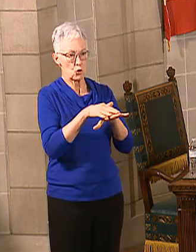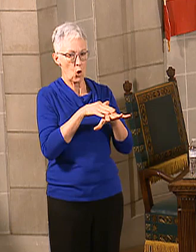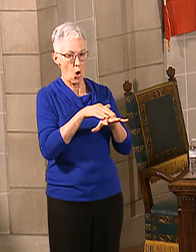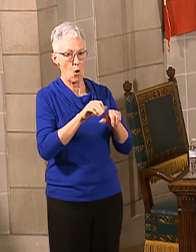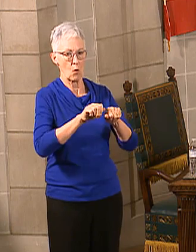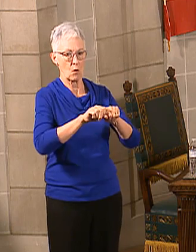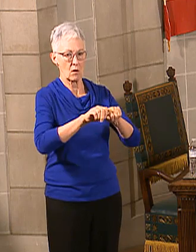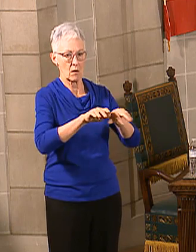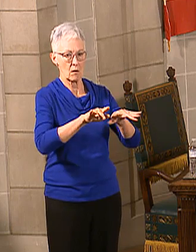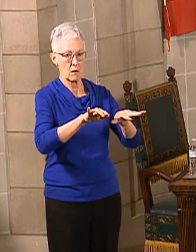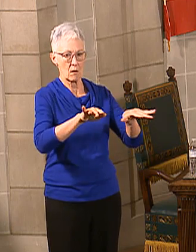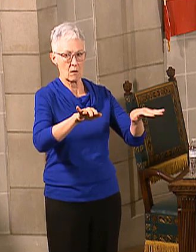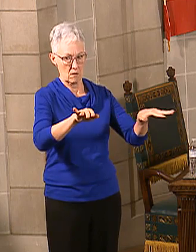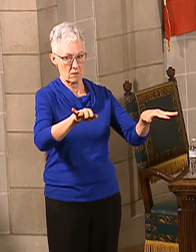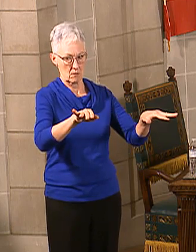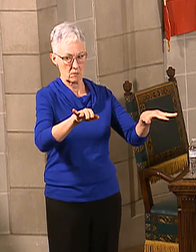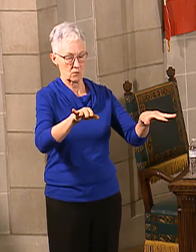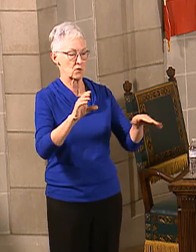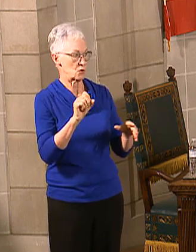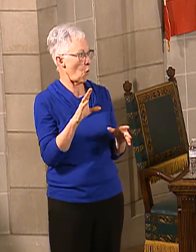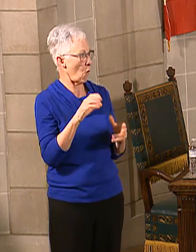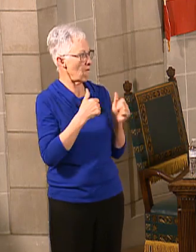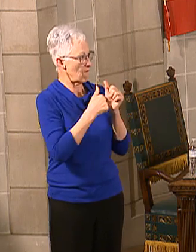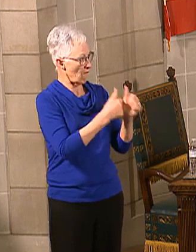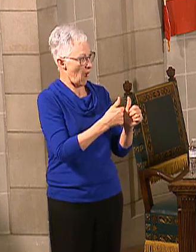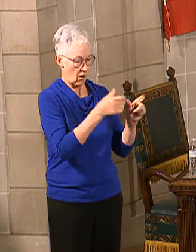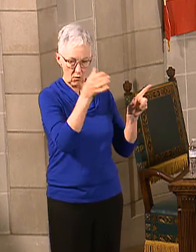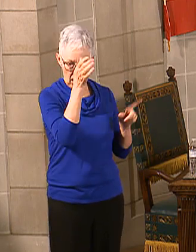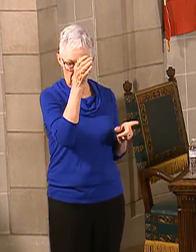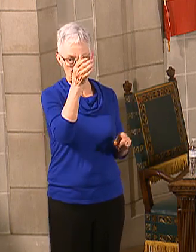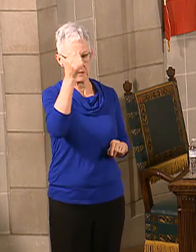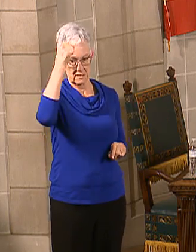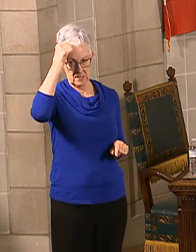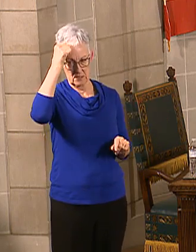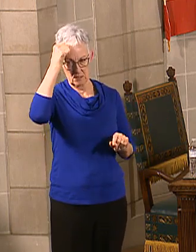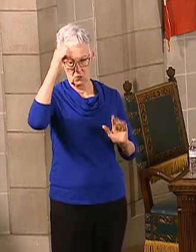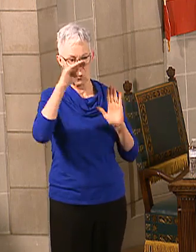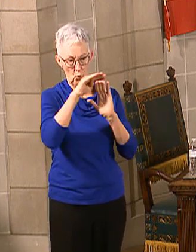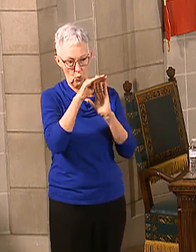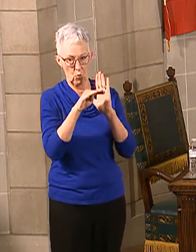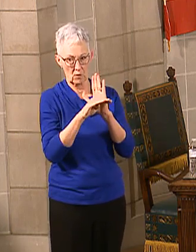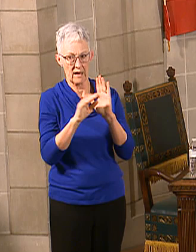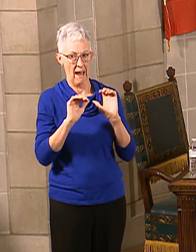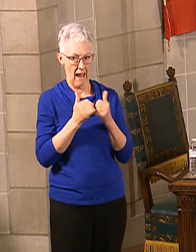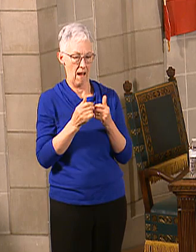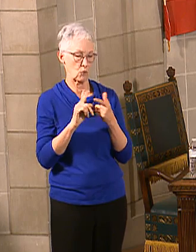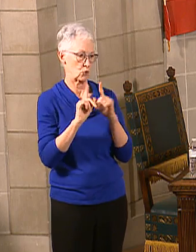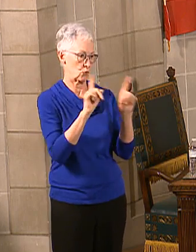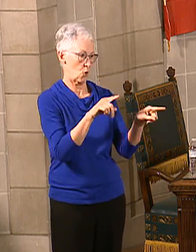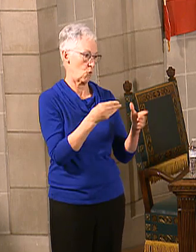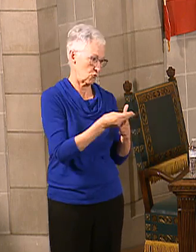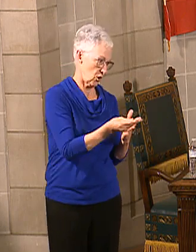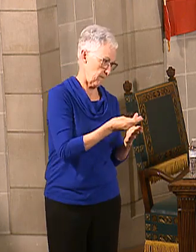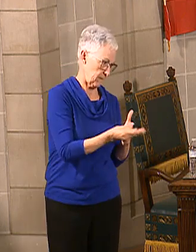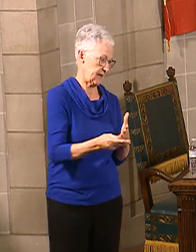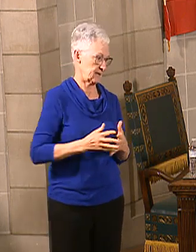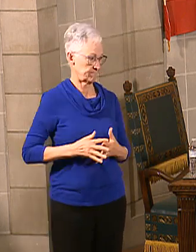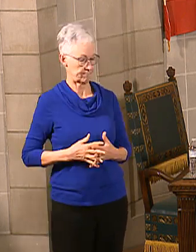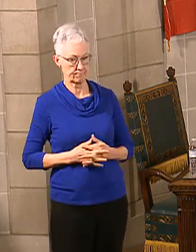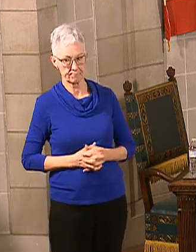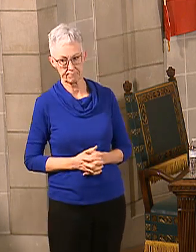sense steps that Kathy was talking about with regard to when you go shopping and how you do it. A couple of other things I just want to